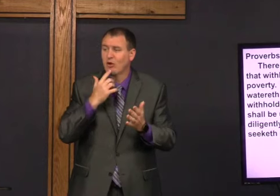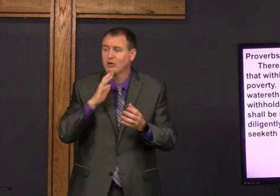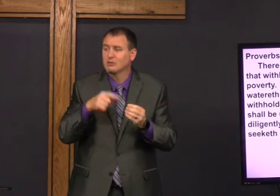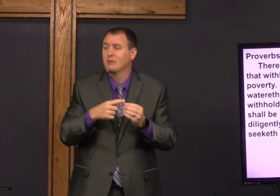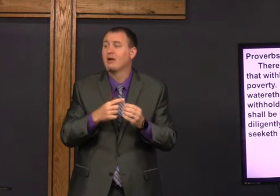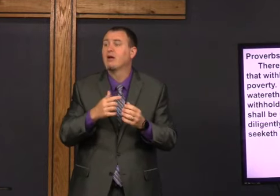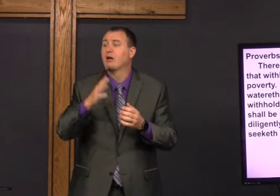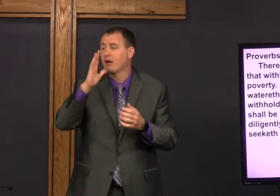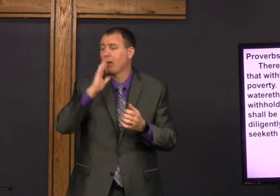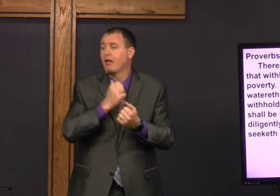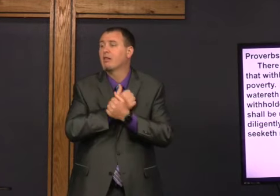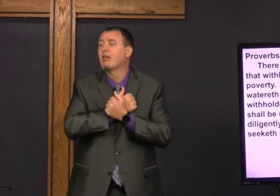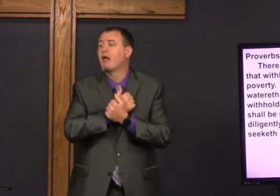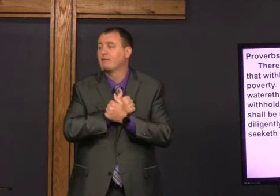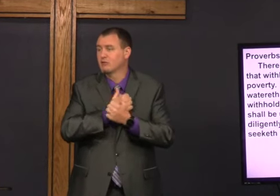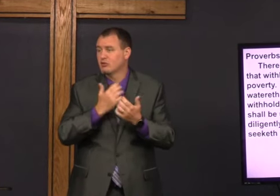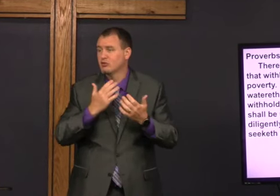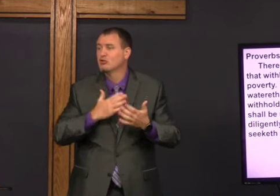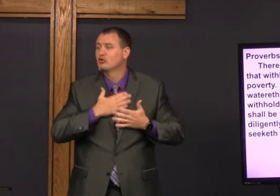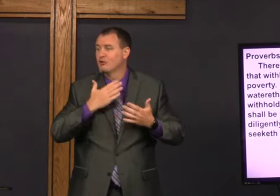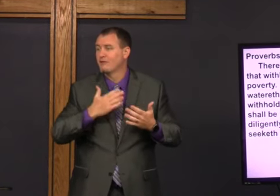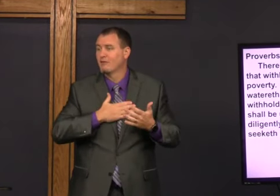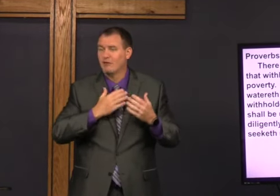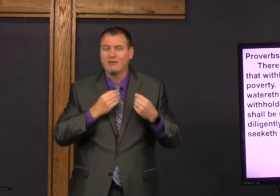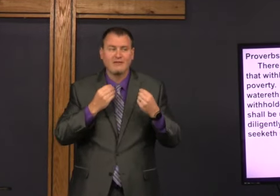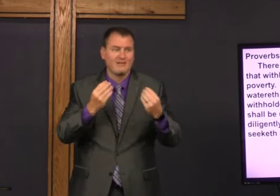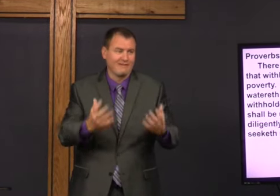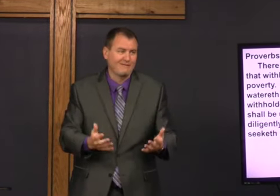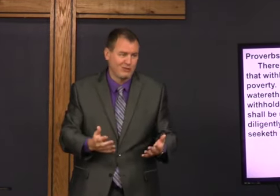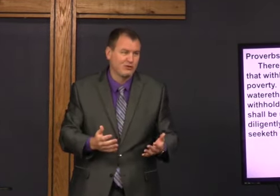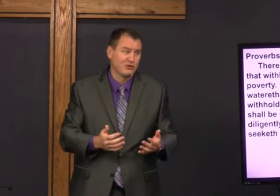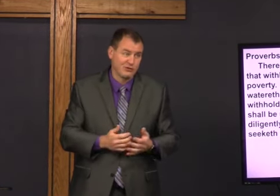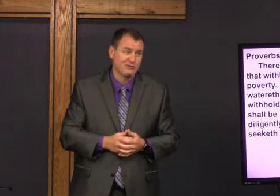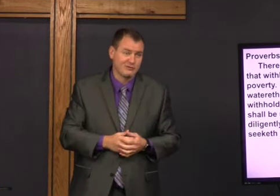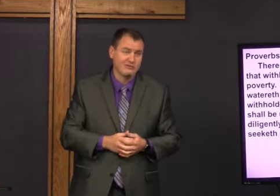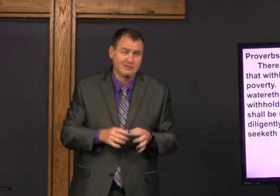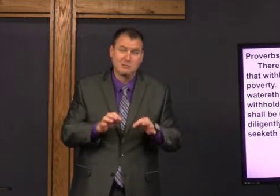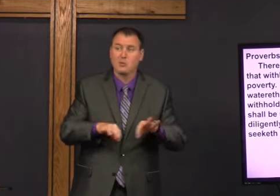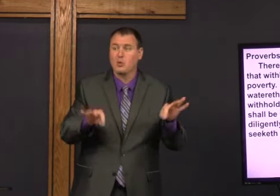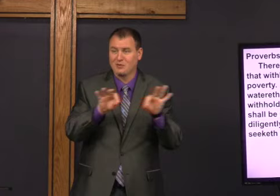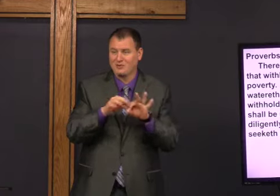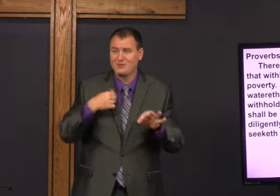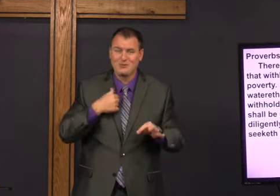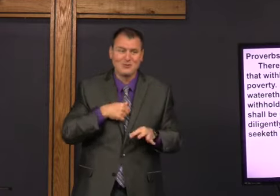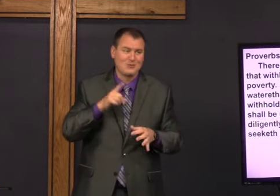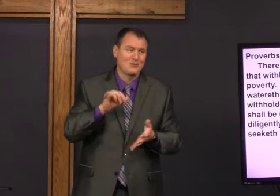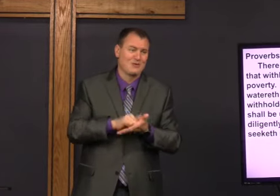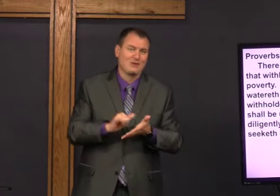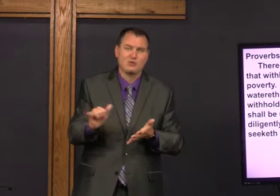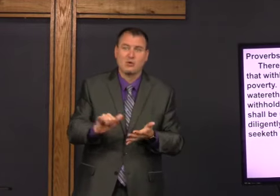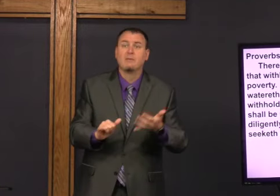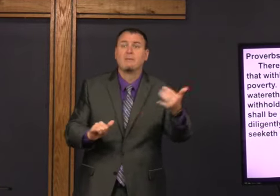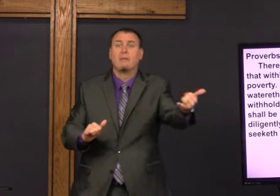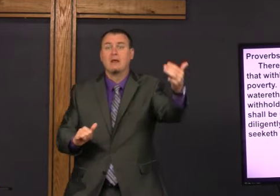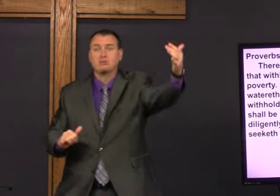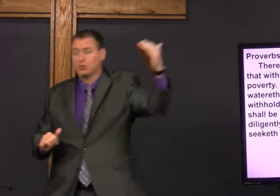The Bible talks about God loves a cheerful giver. So it's important that we do that as